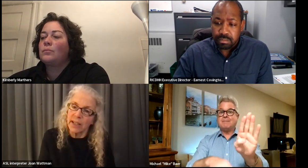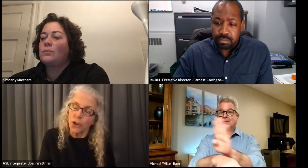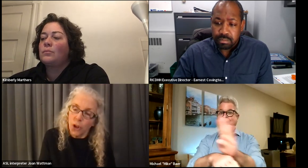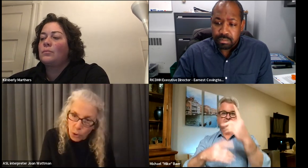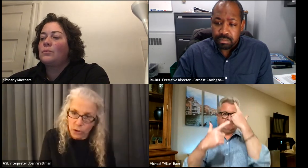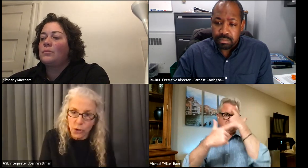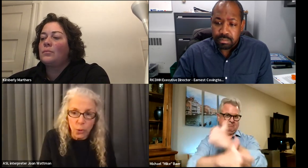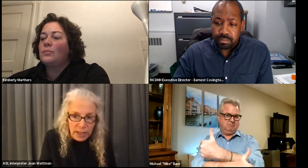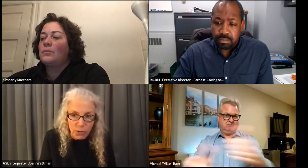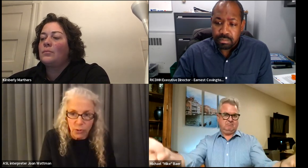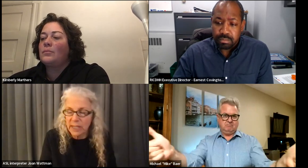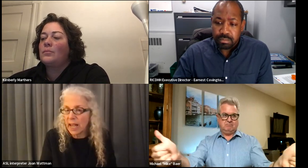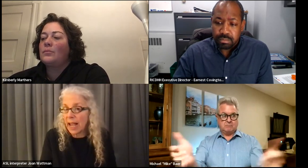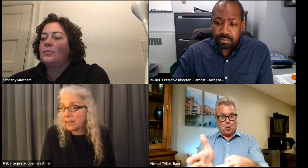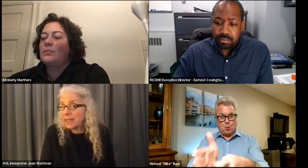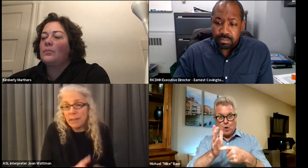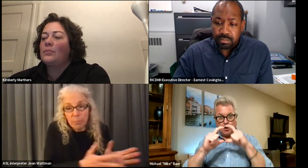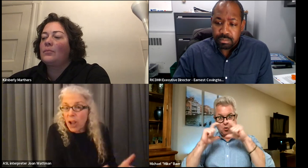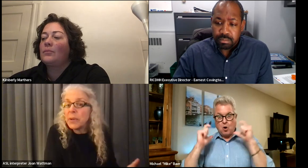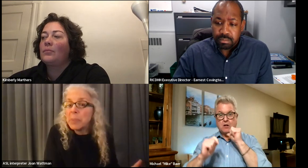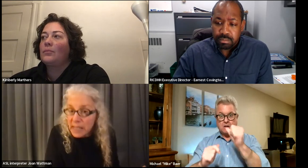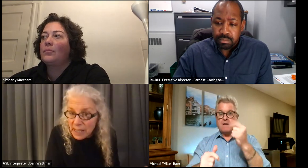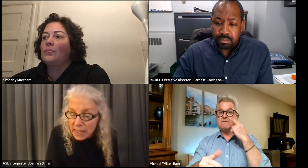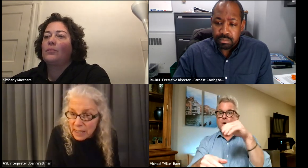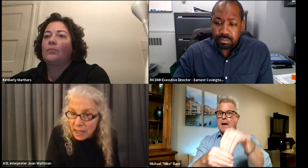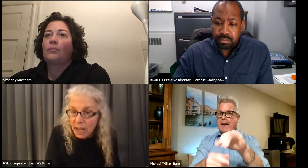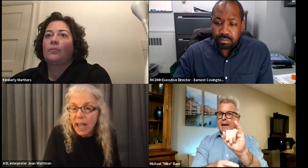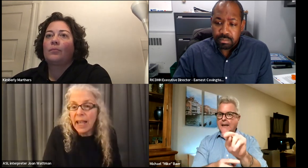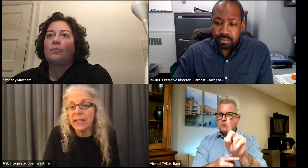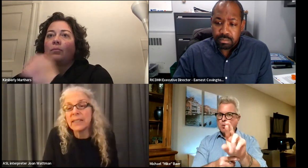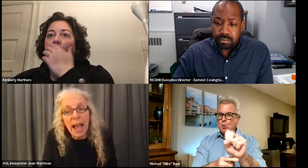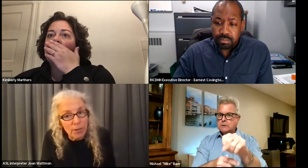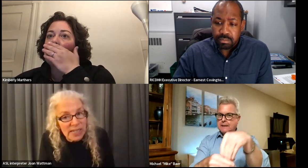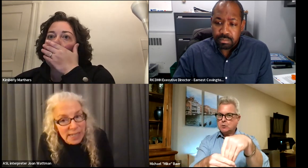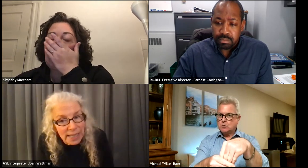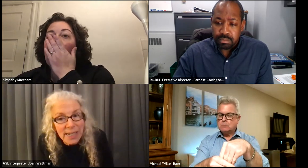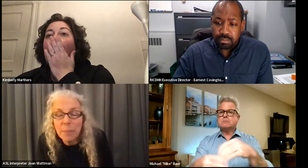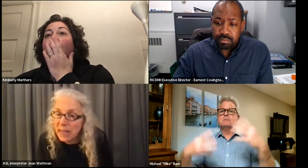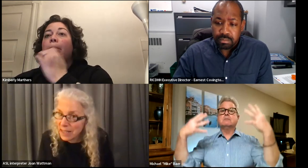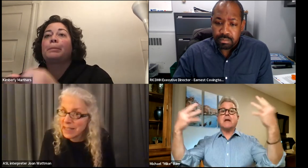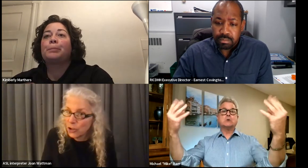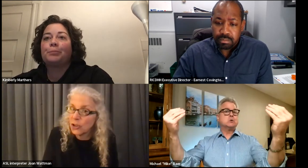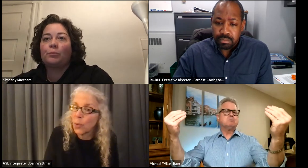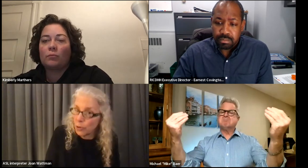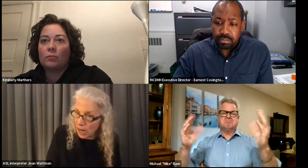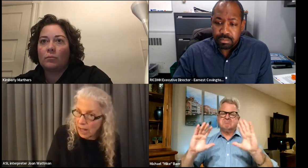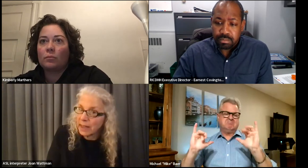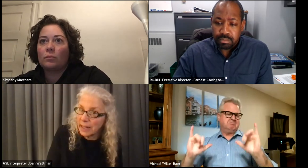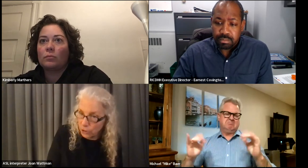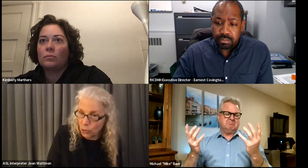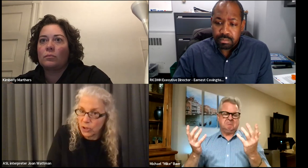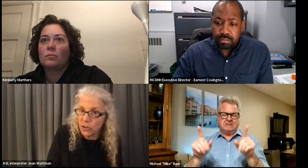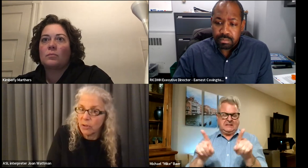decision that the local school districts and private businesses and towns and cities can make the decisions whether or